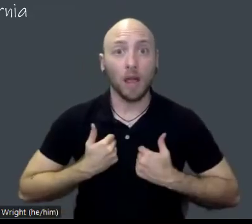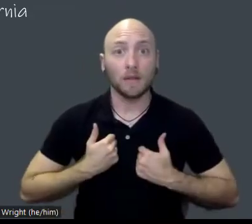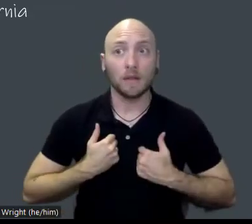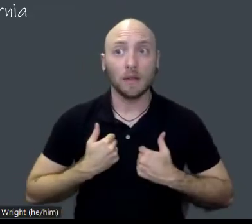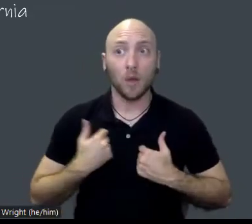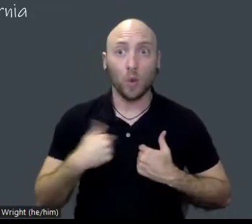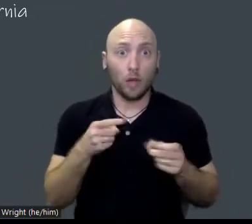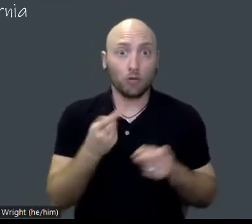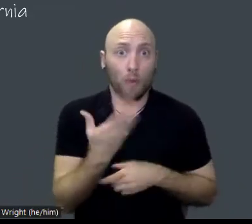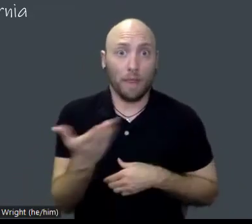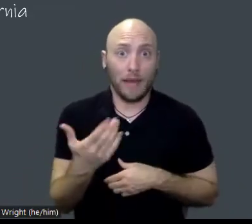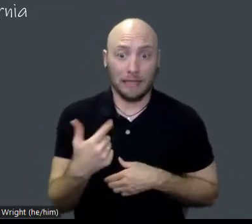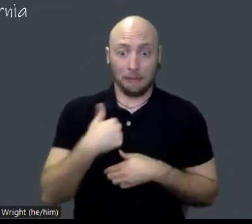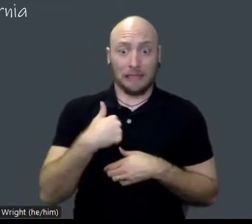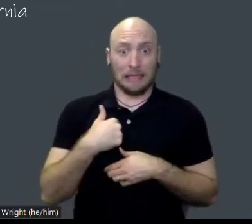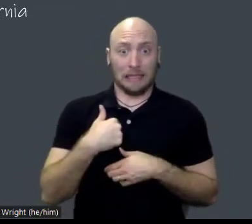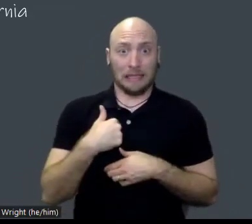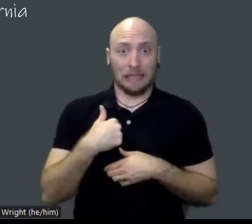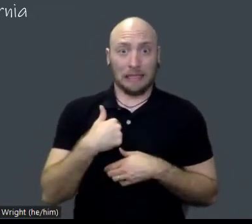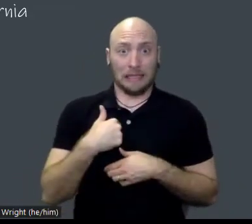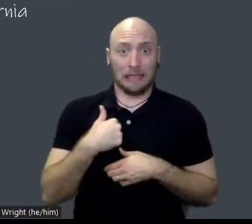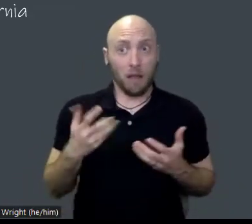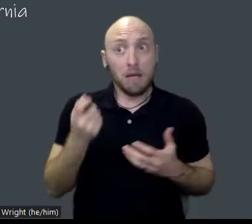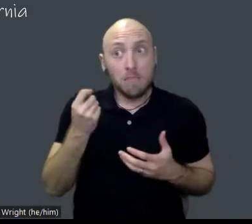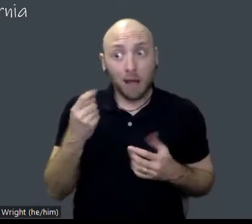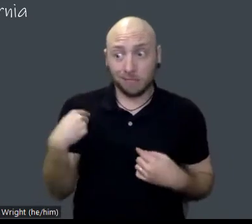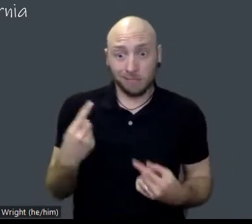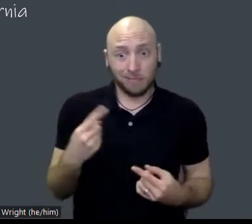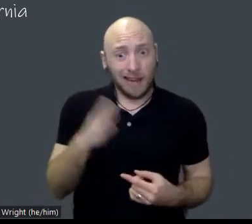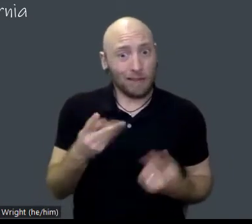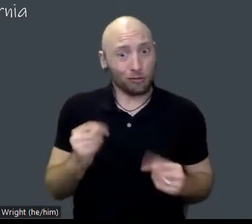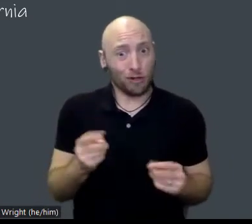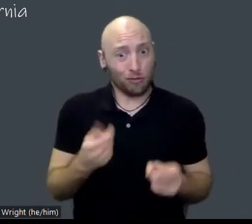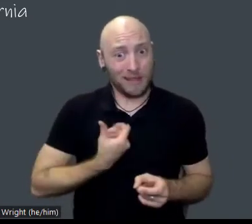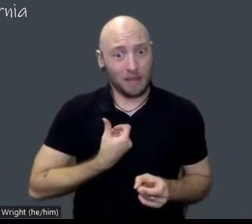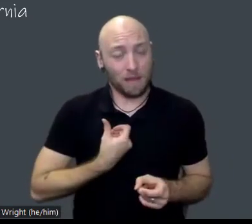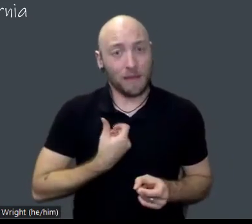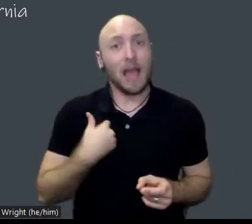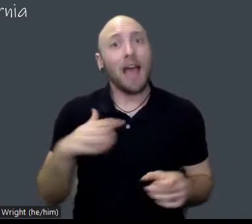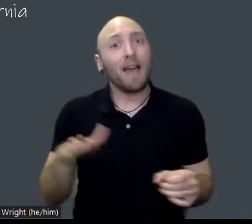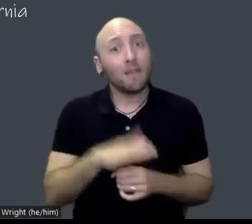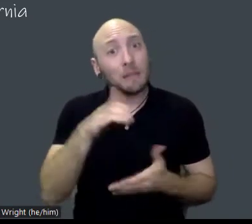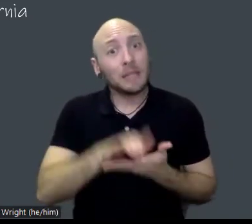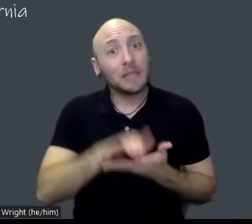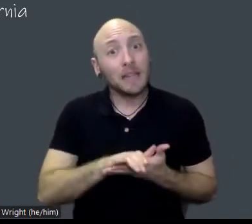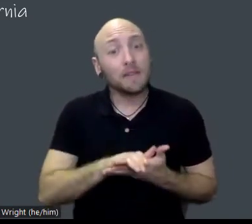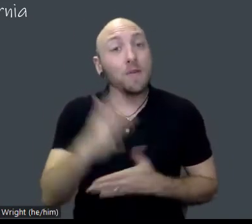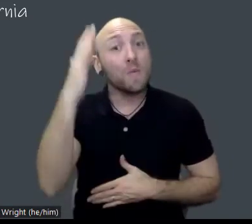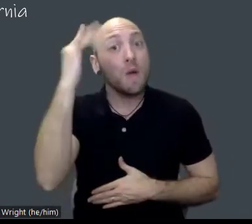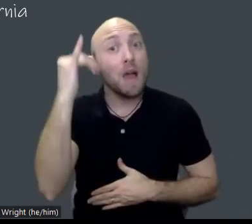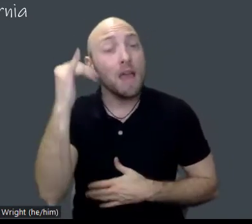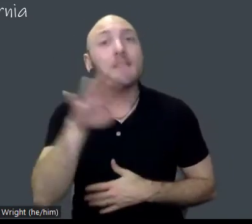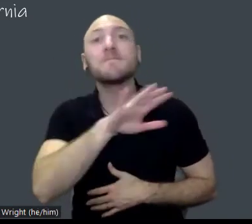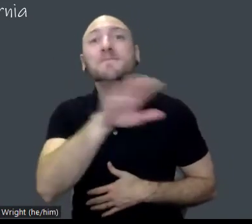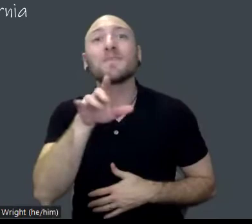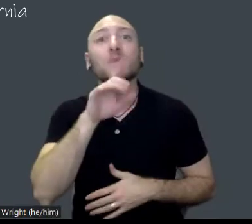able to, it's the one thing I never even attempted to control. And I truly believe that it's because it's way easier to focus